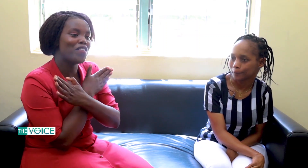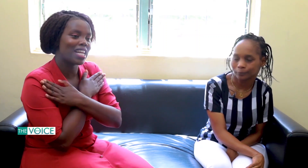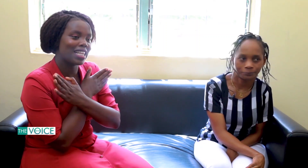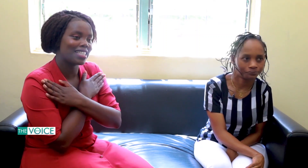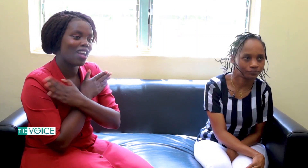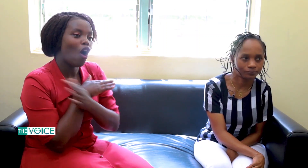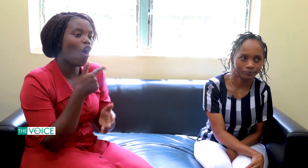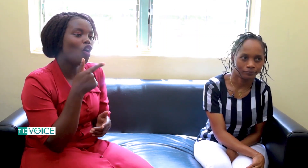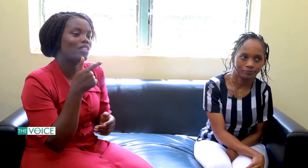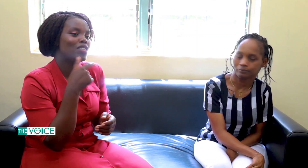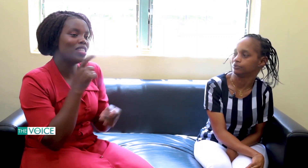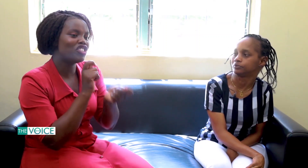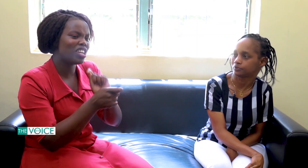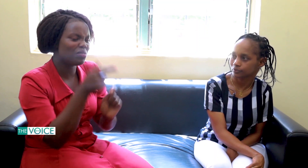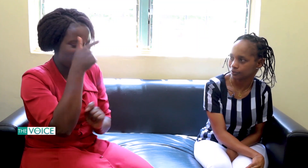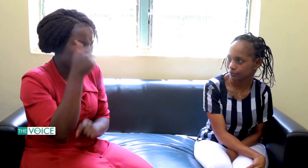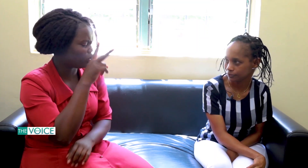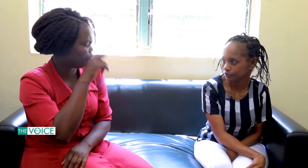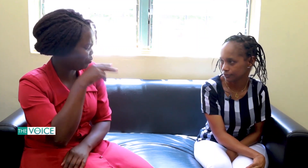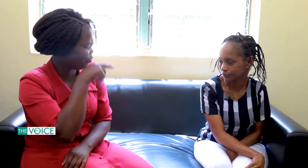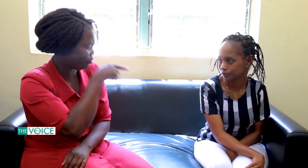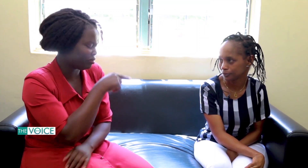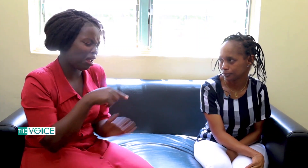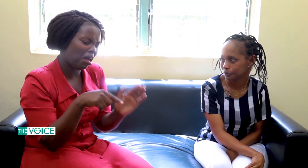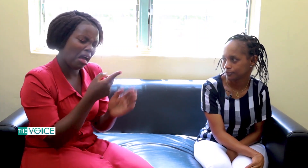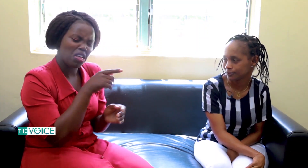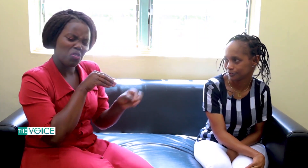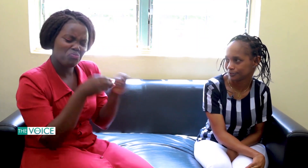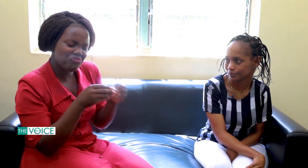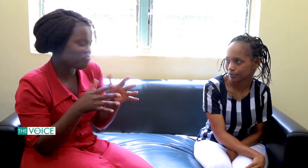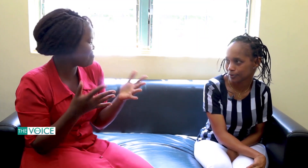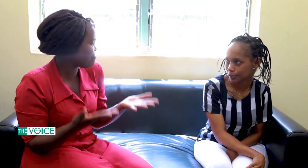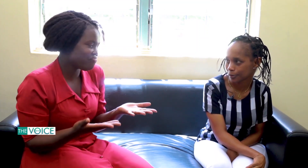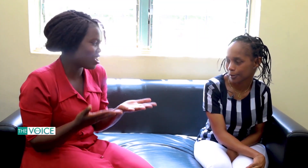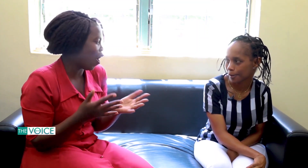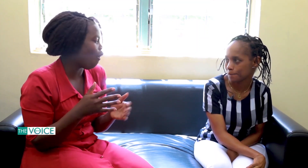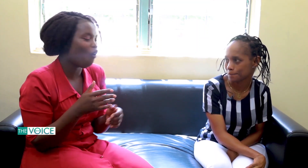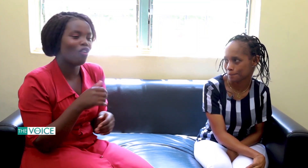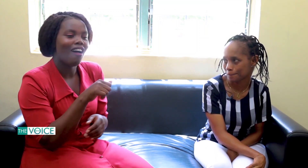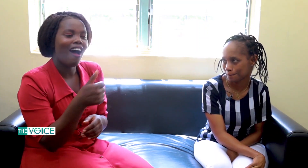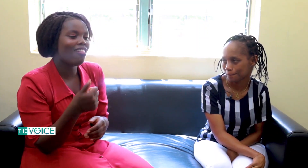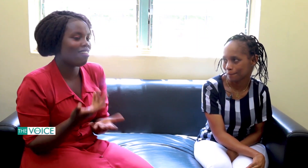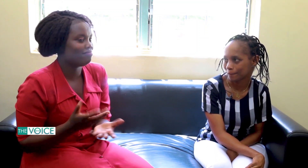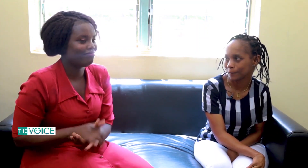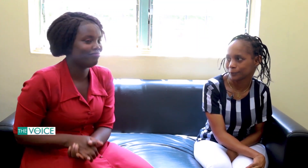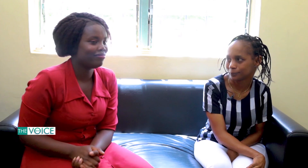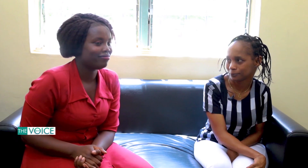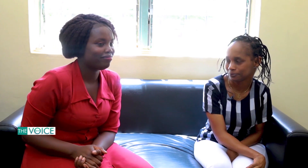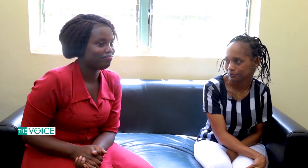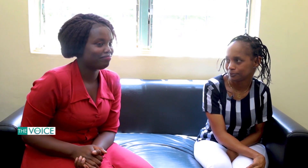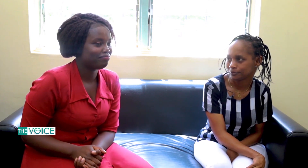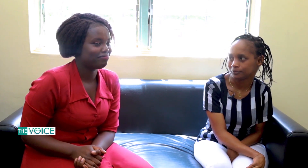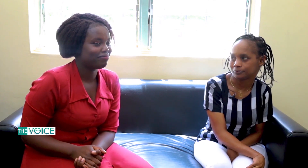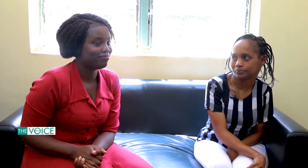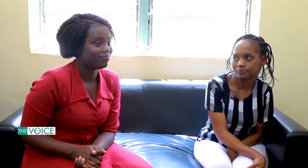Did you have the same friends, or did they change because they were looking at you different because you were disabled?